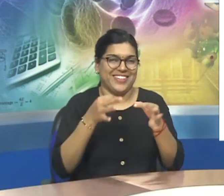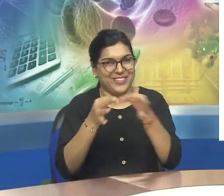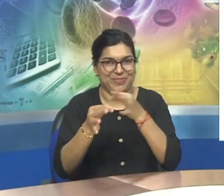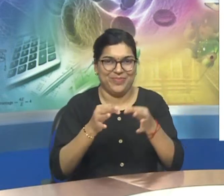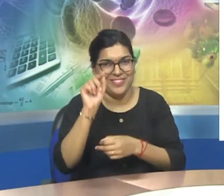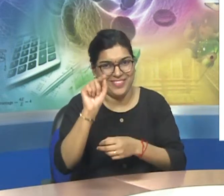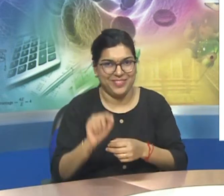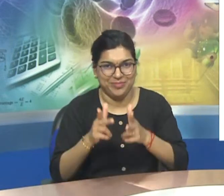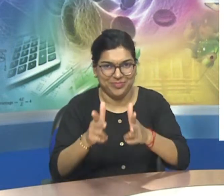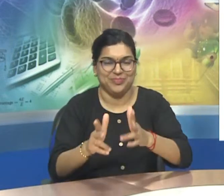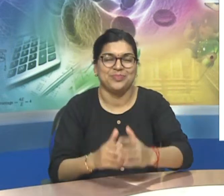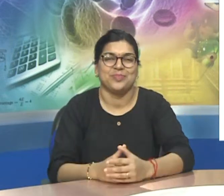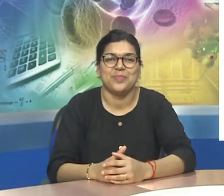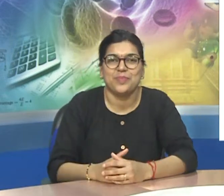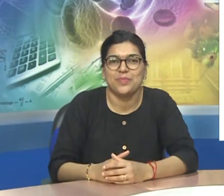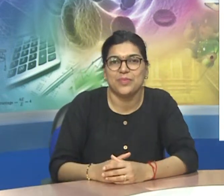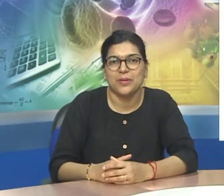two different perspectives. Let us understand.